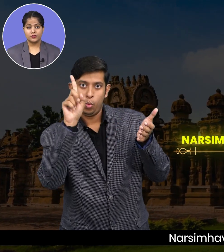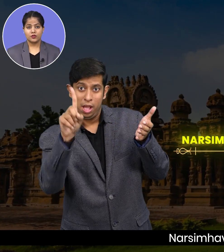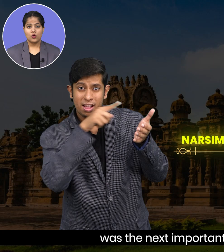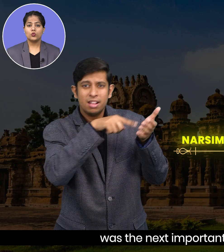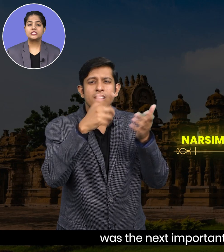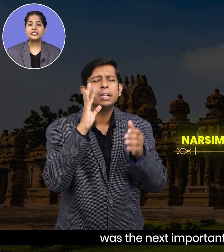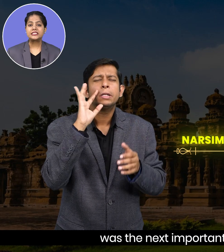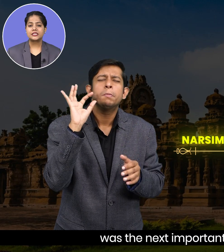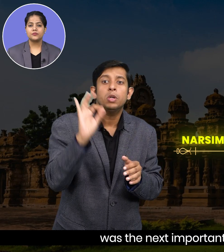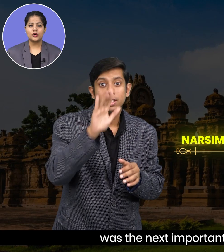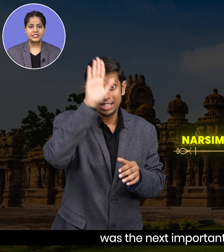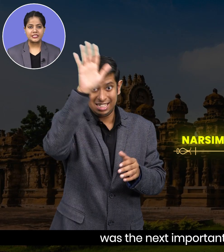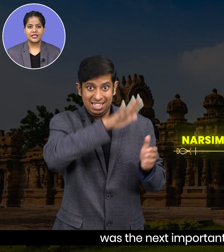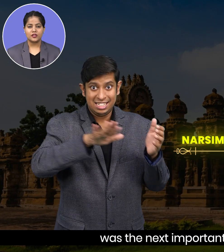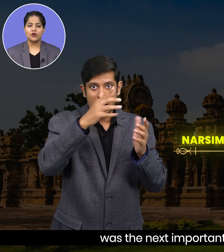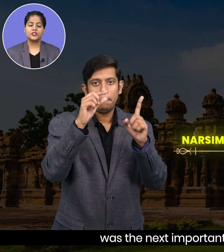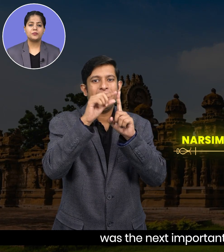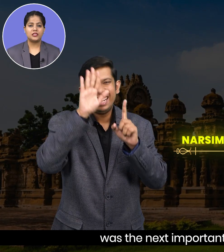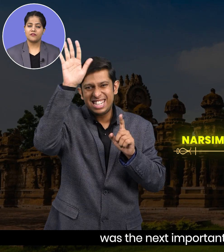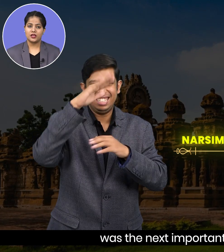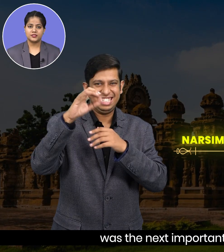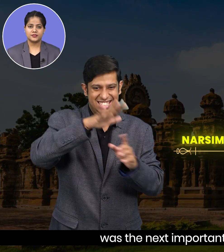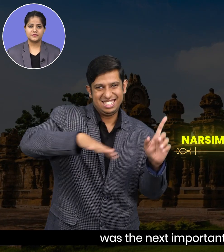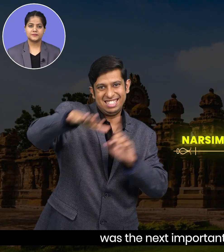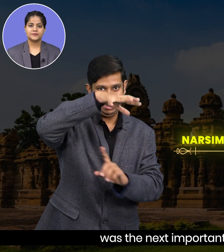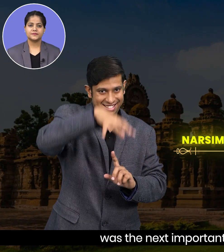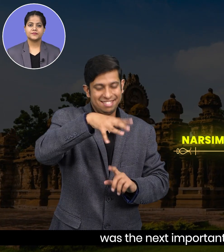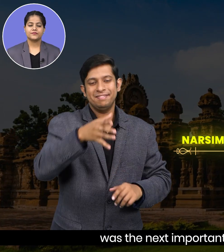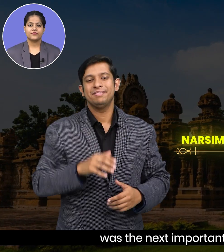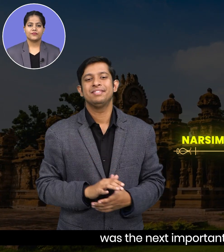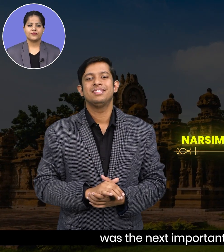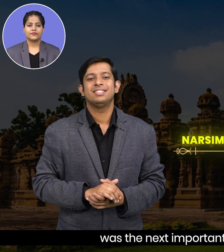Narasimhavaram I was the next important king of the Pallavas.